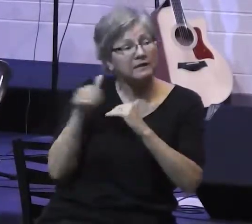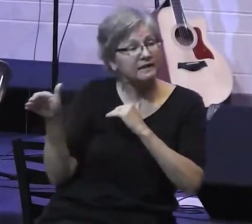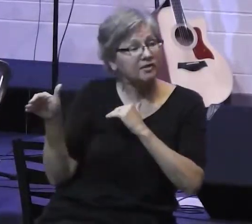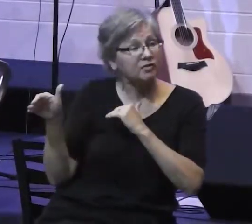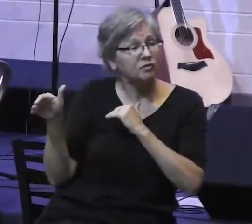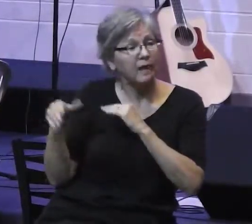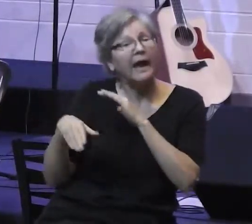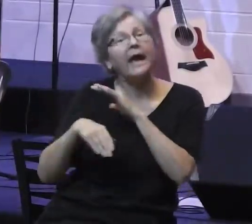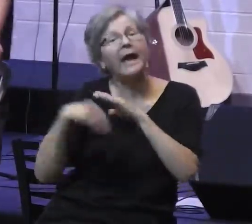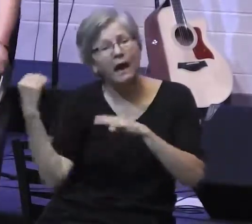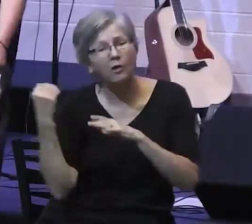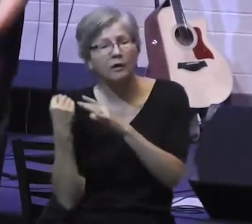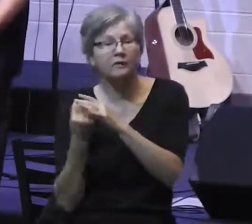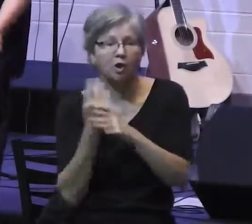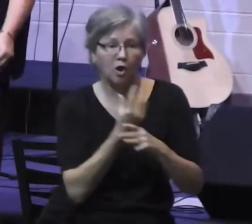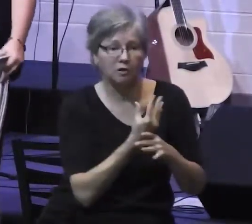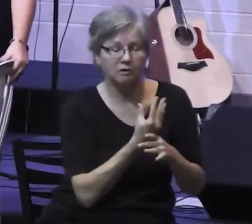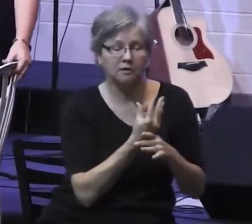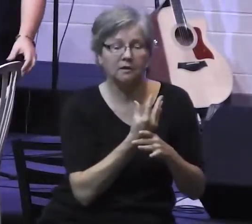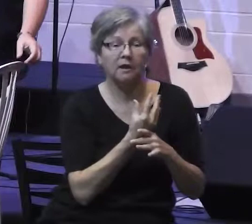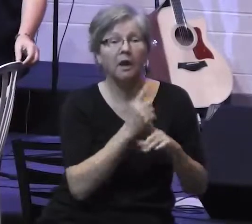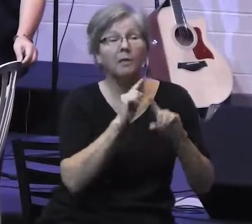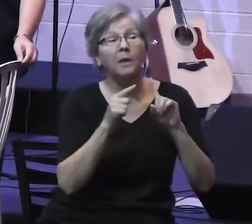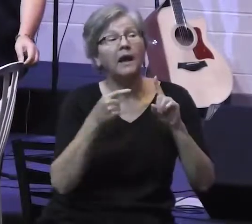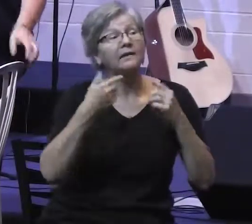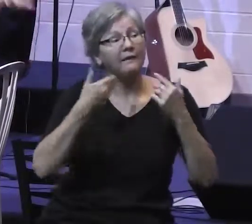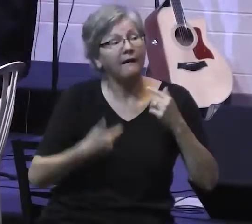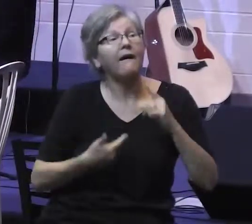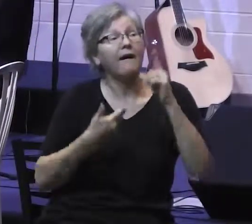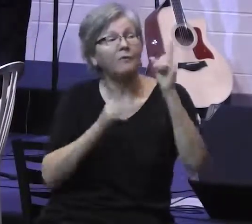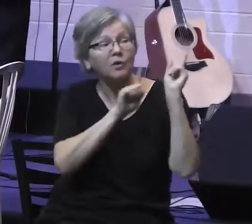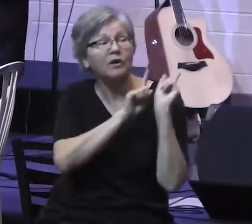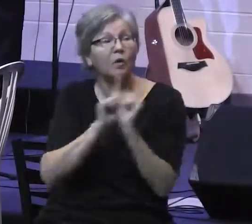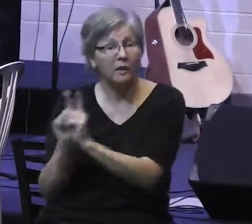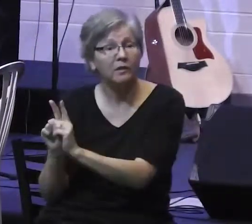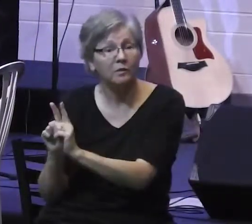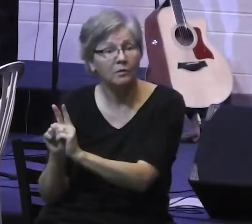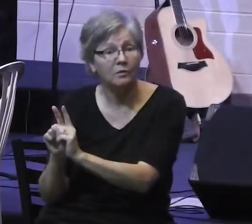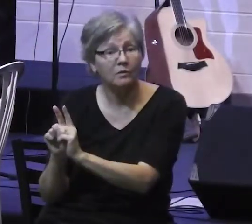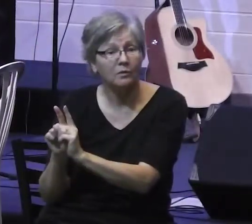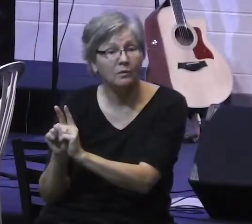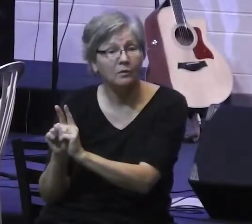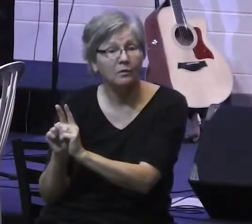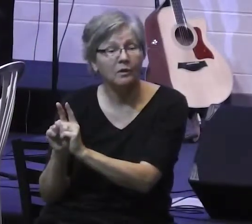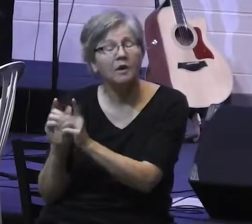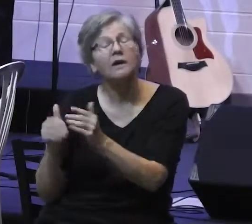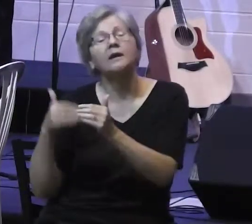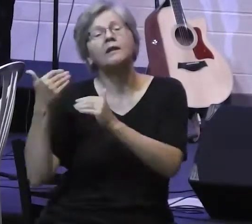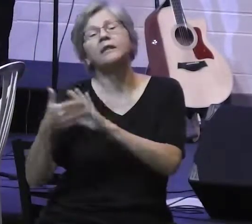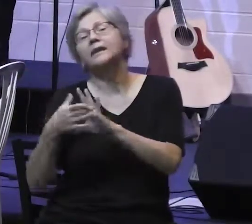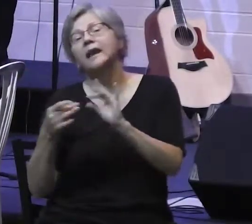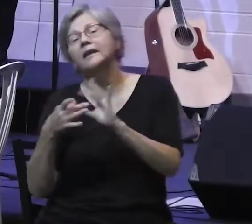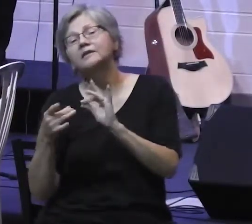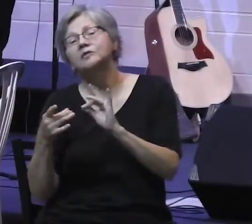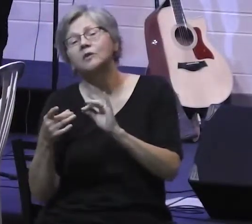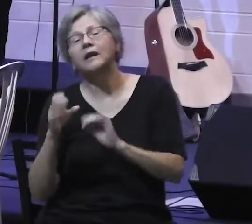with you? Well, because the next major characters in the Old Testament is Cain and Abel. And there's Cain plotting